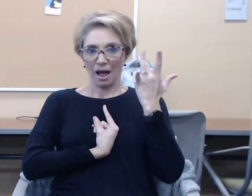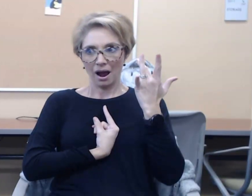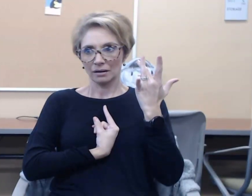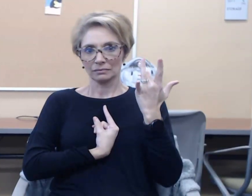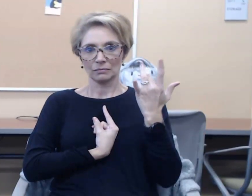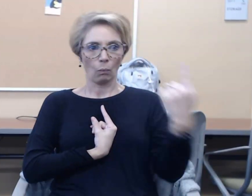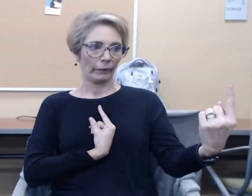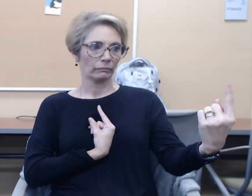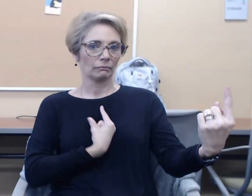system.